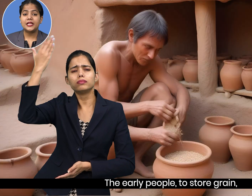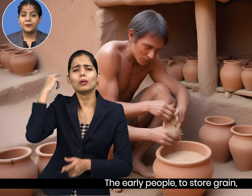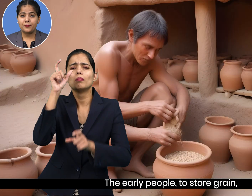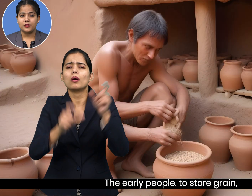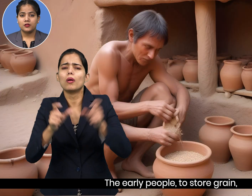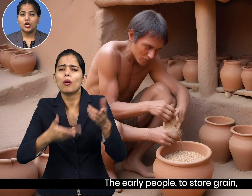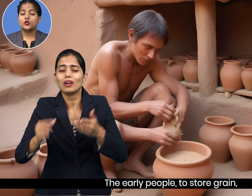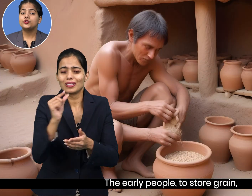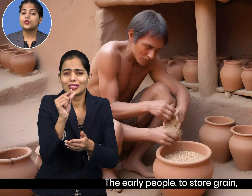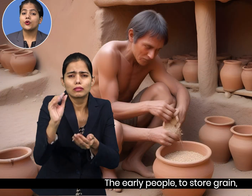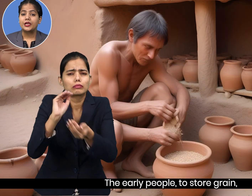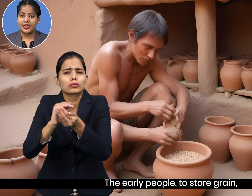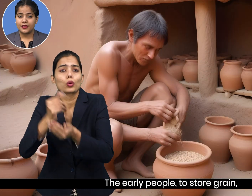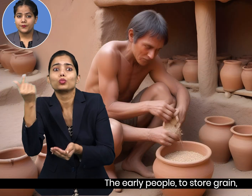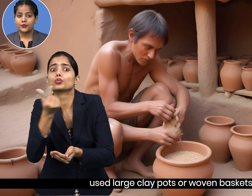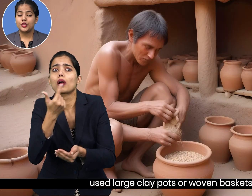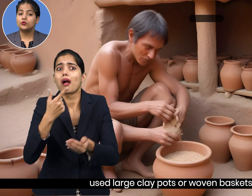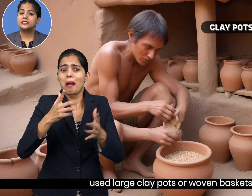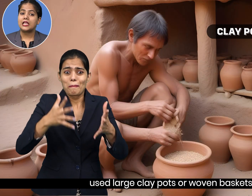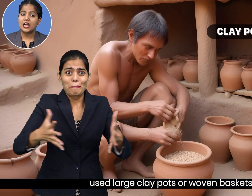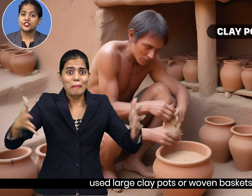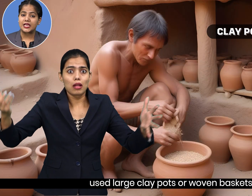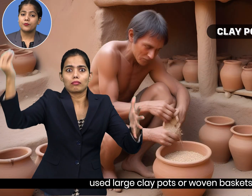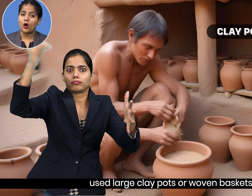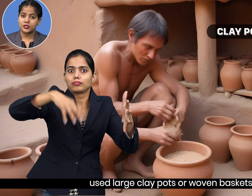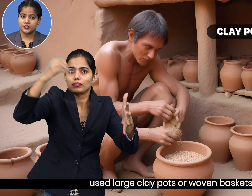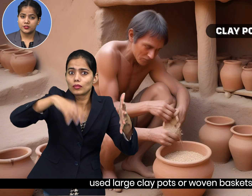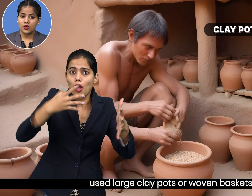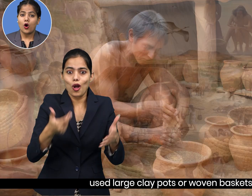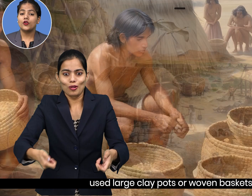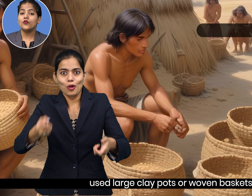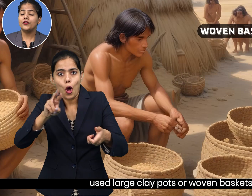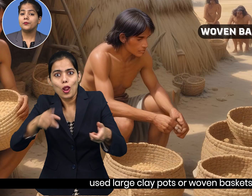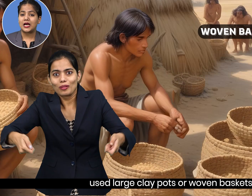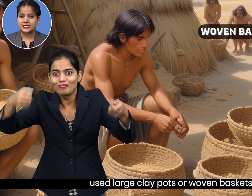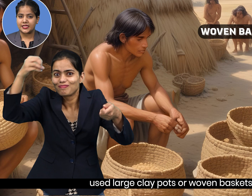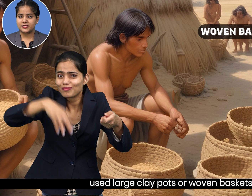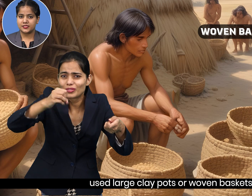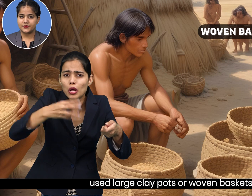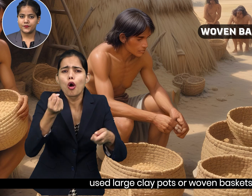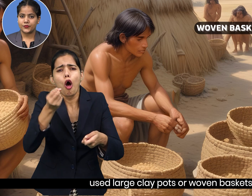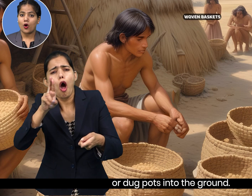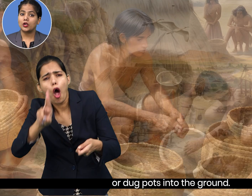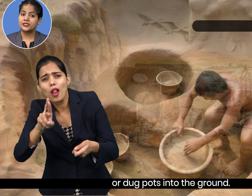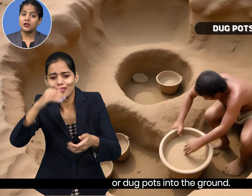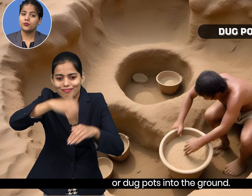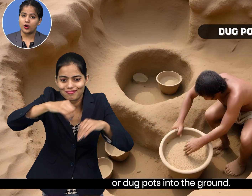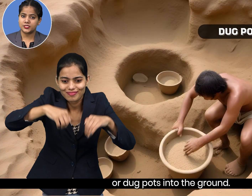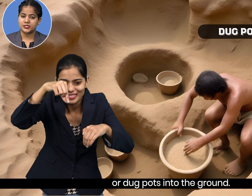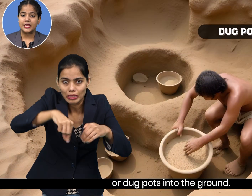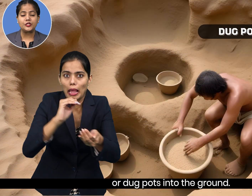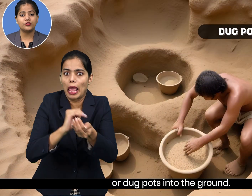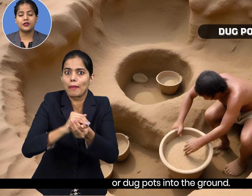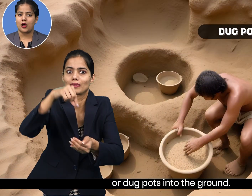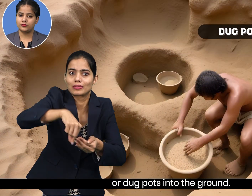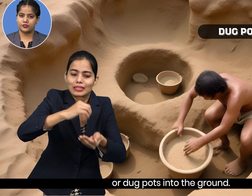The early people to store grain used large clay pots or woven baskets or dug